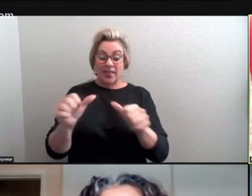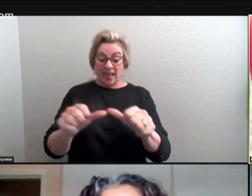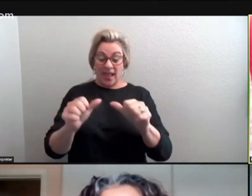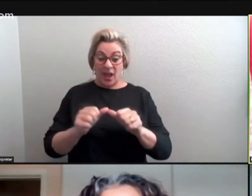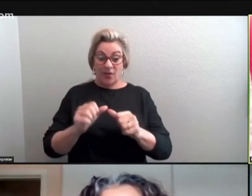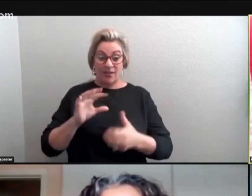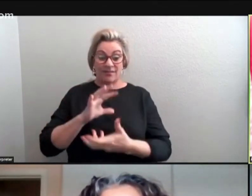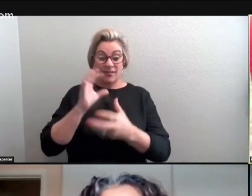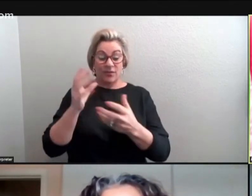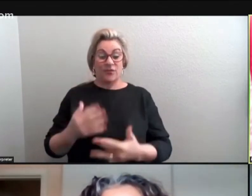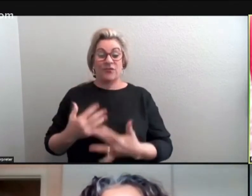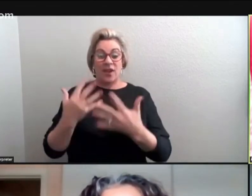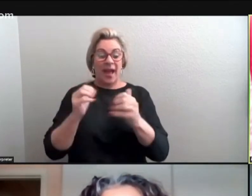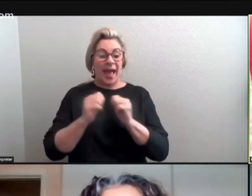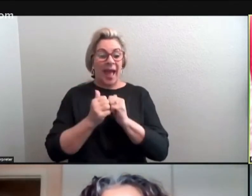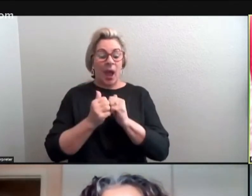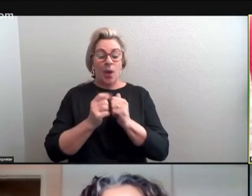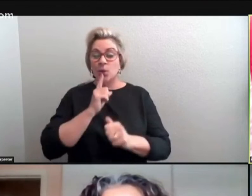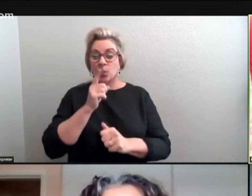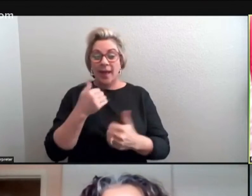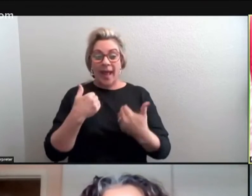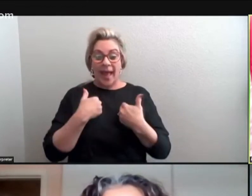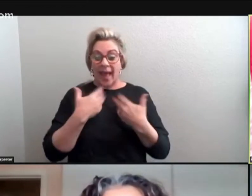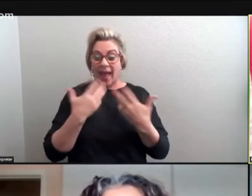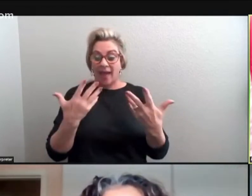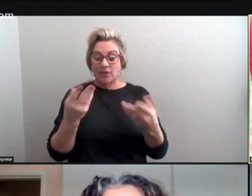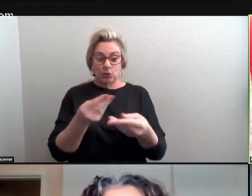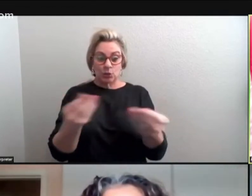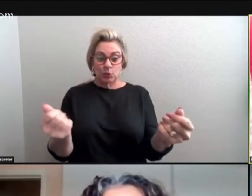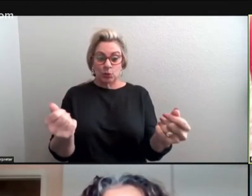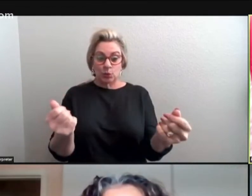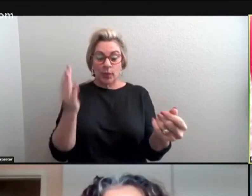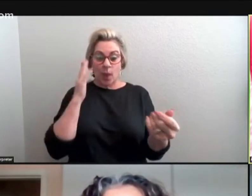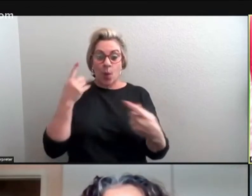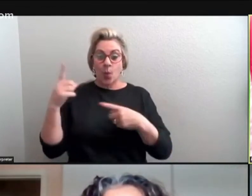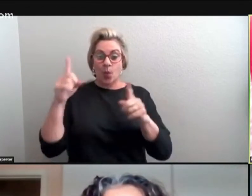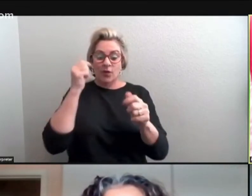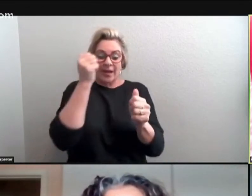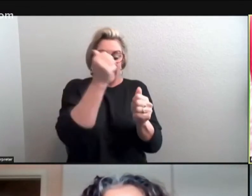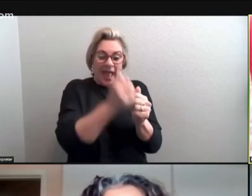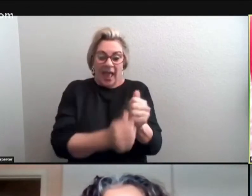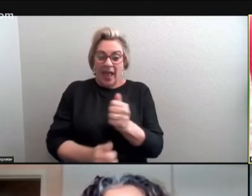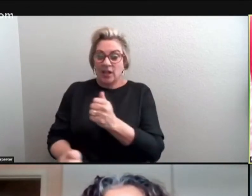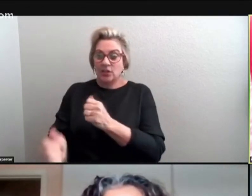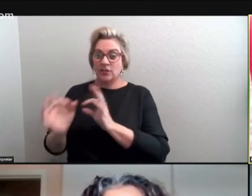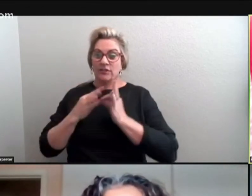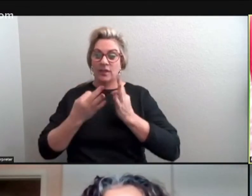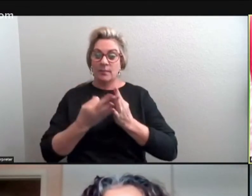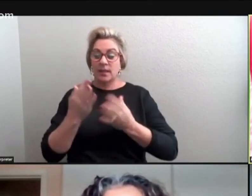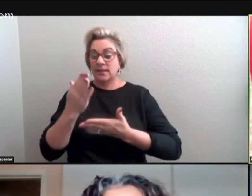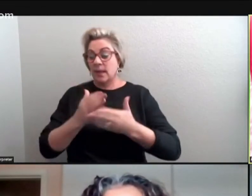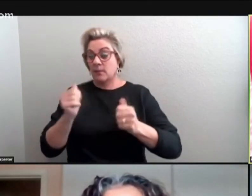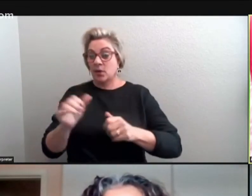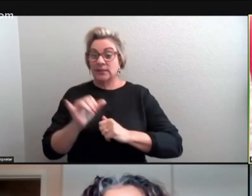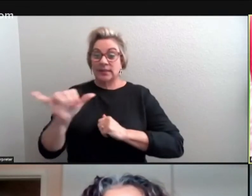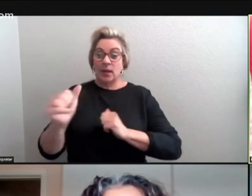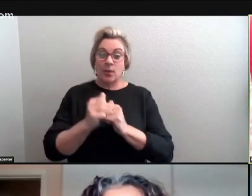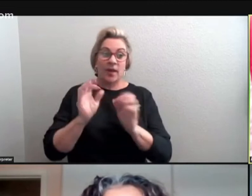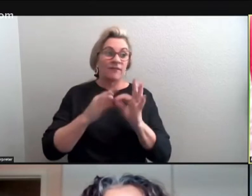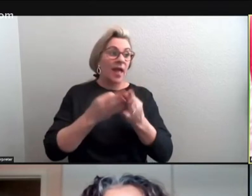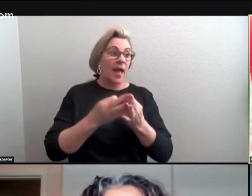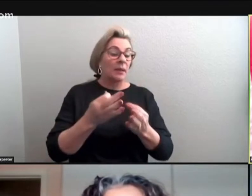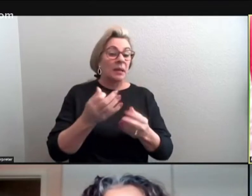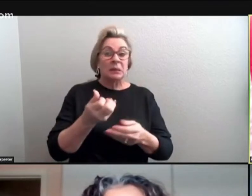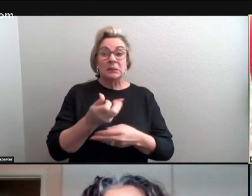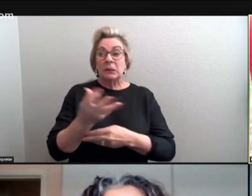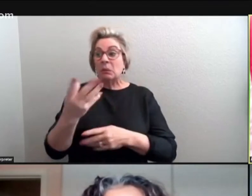So it's how do you really have a custom solution that works for each family? Some might be able to stay with friends for a couple months till